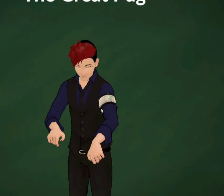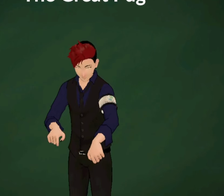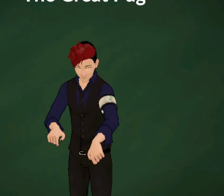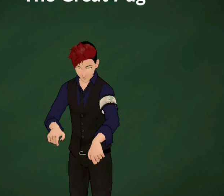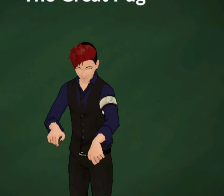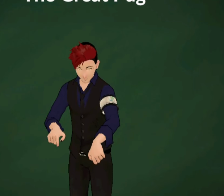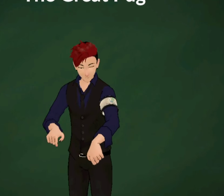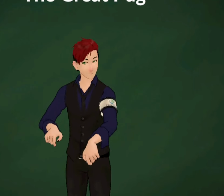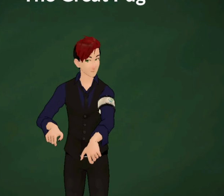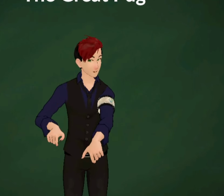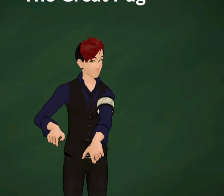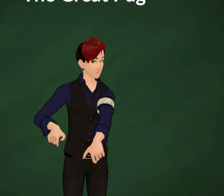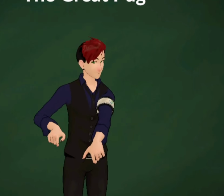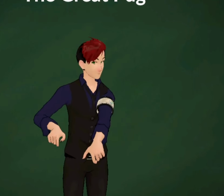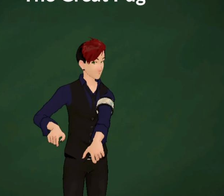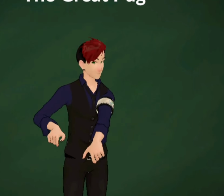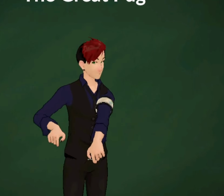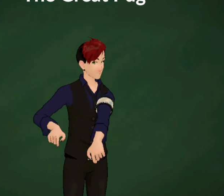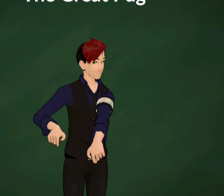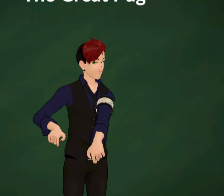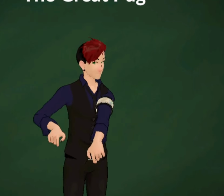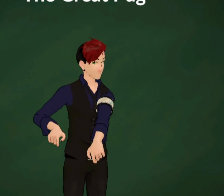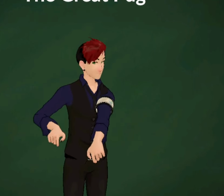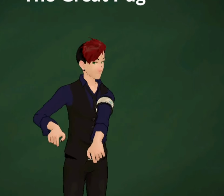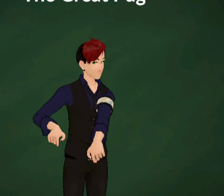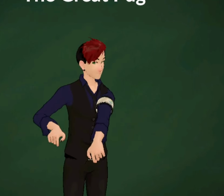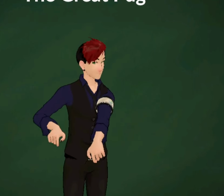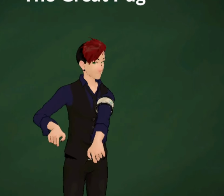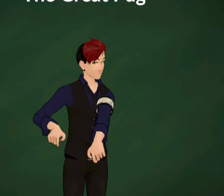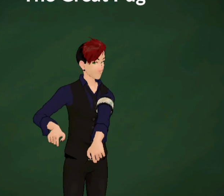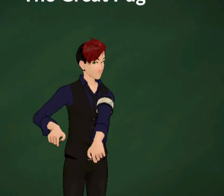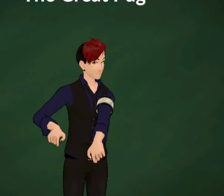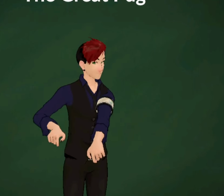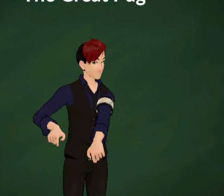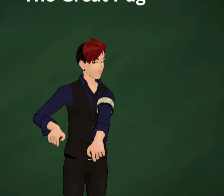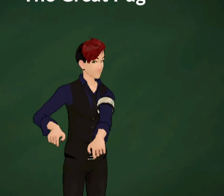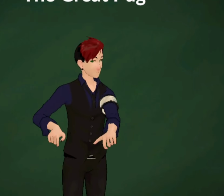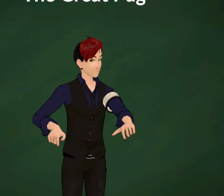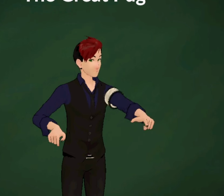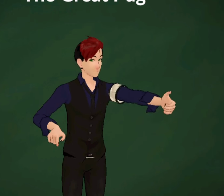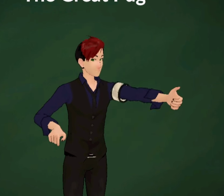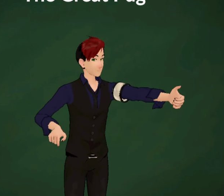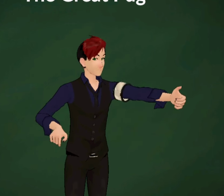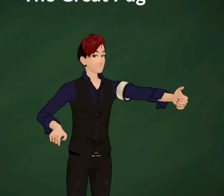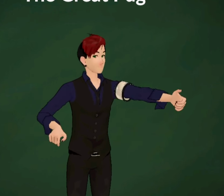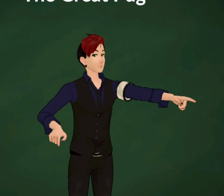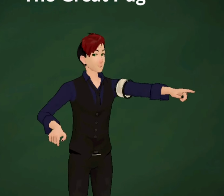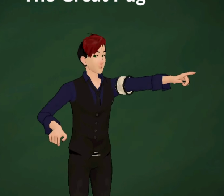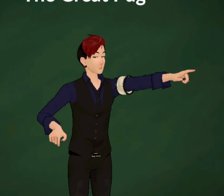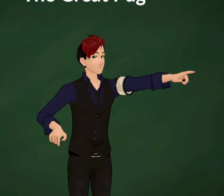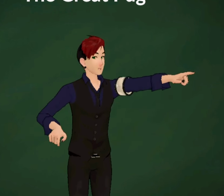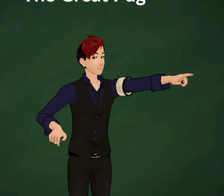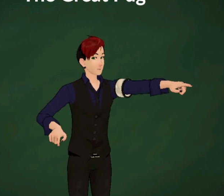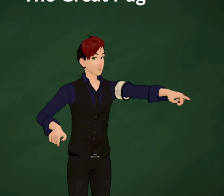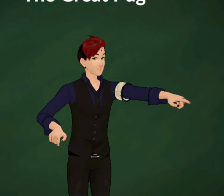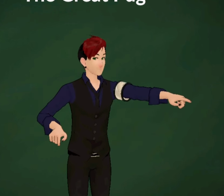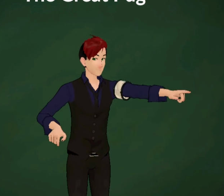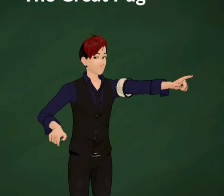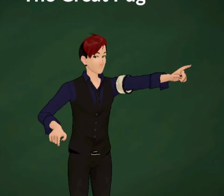Shade. Yes. I'm not sure if you saw it, but it disappeared like 1 second. But this was. I how saw did it. Yeah, I you got saw you it? the point. Oh, okay, okay, Yep, good.